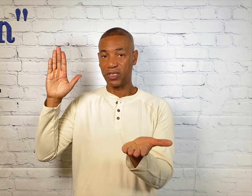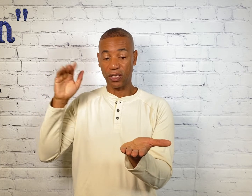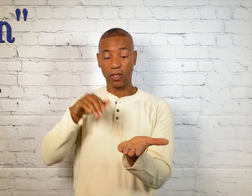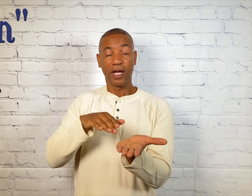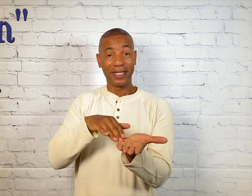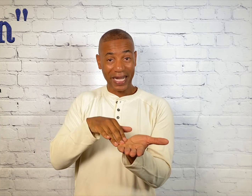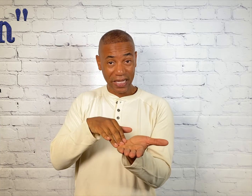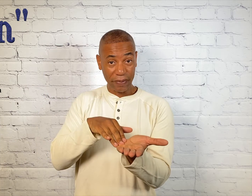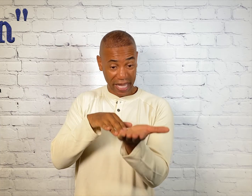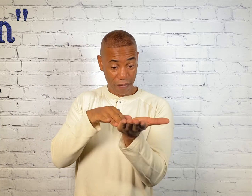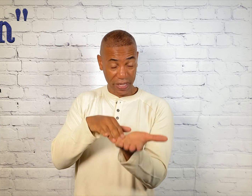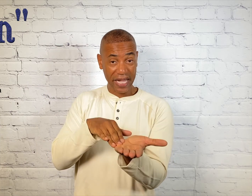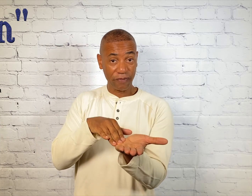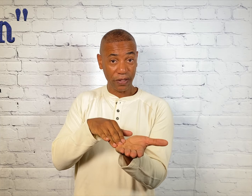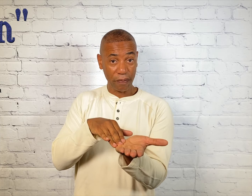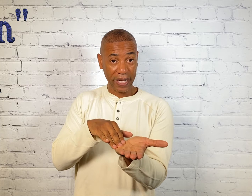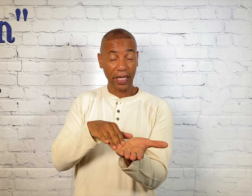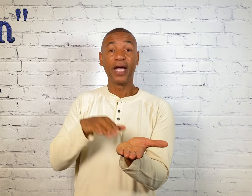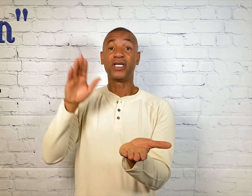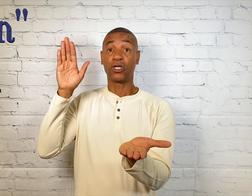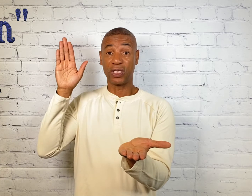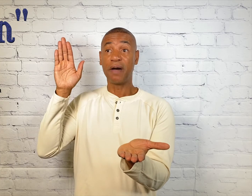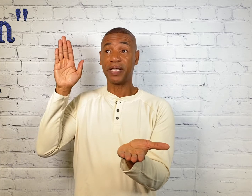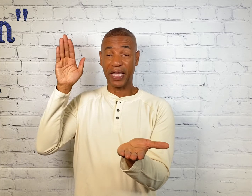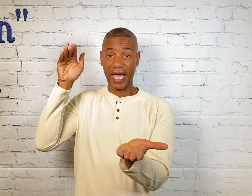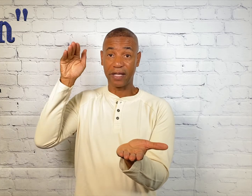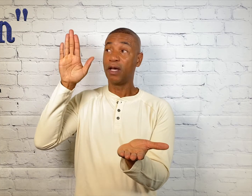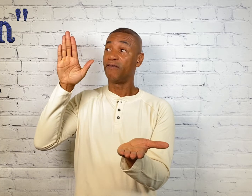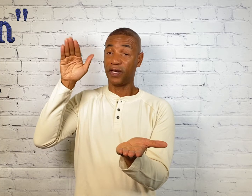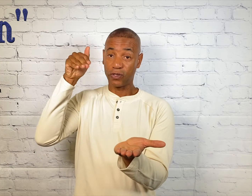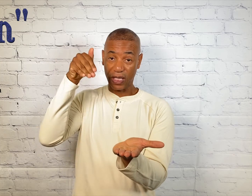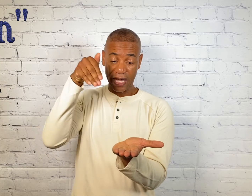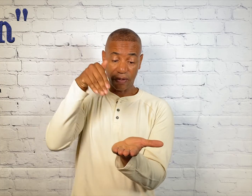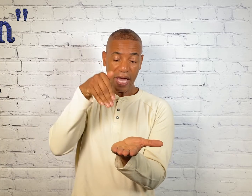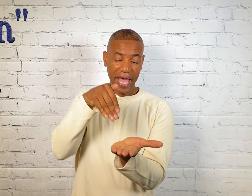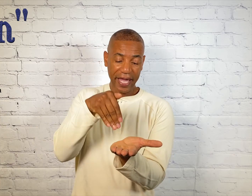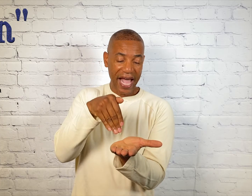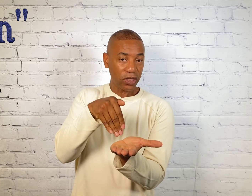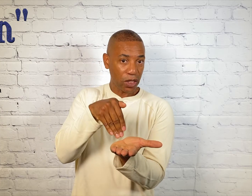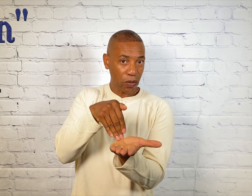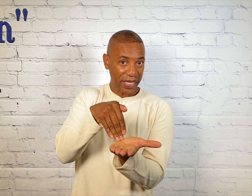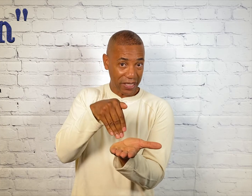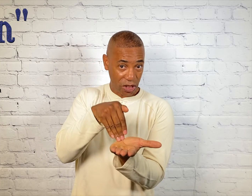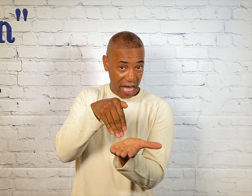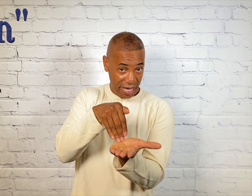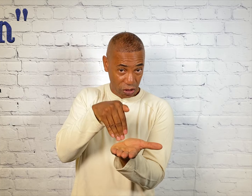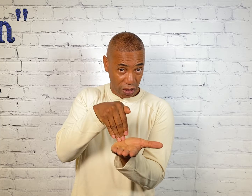your non-dominant hand, bring that in front of your body, take your dominant hand, fingers together, and they actually go and they touch